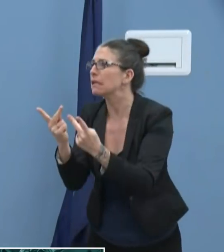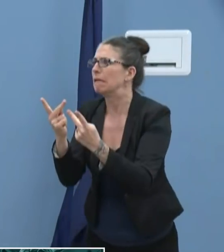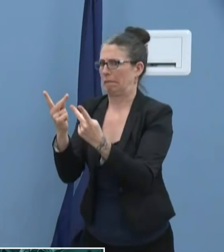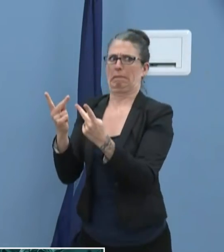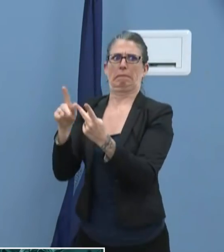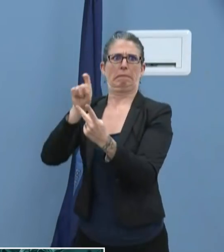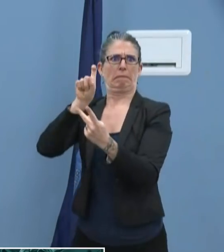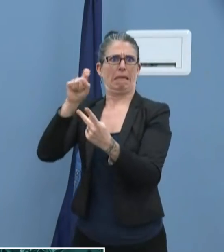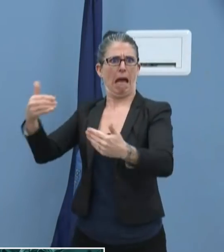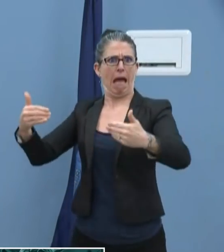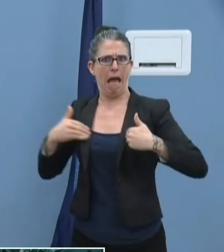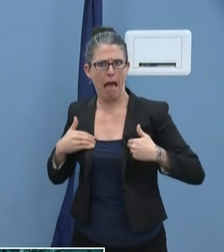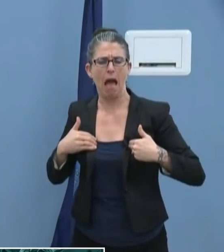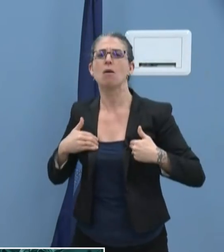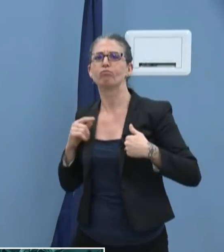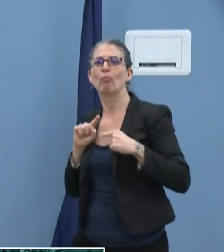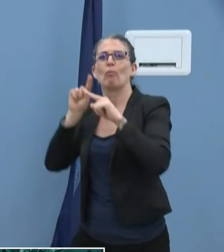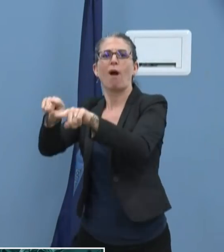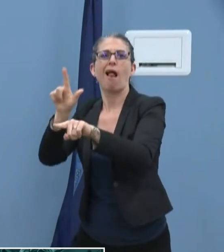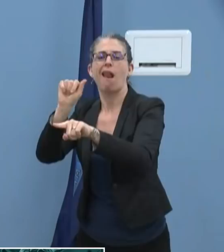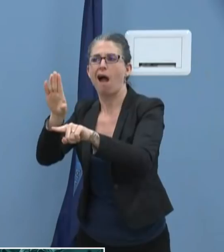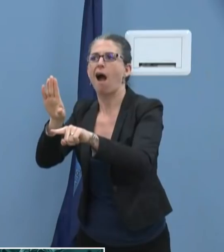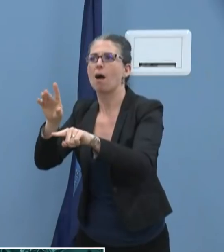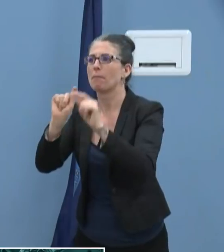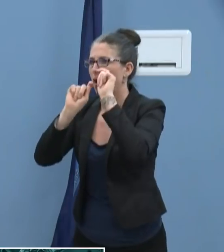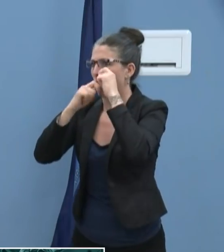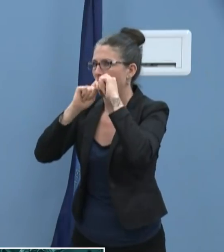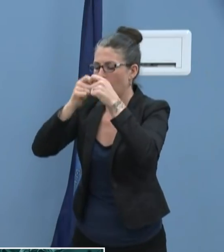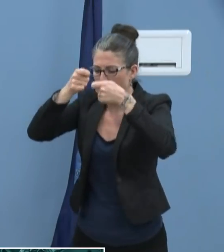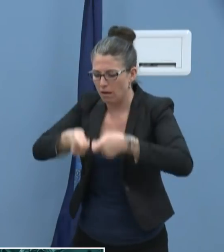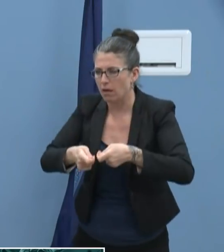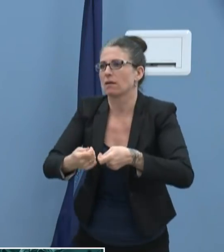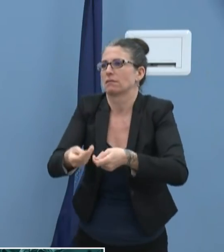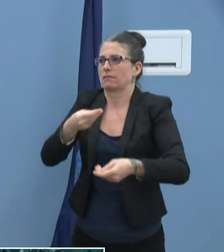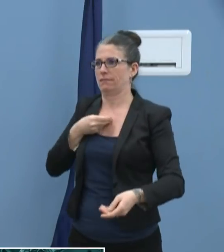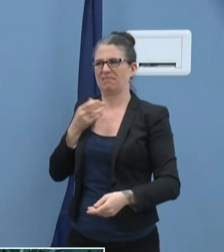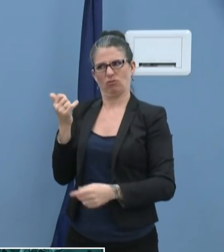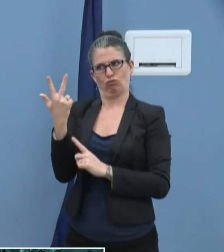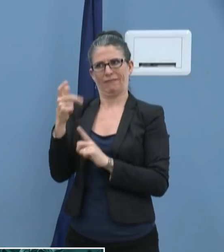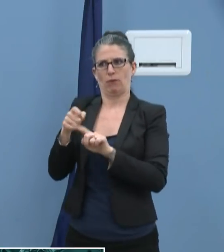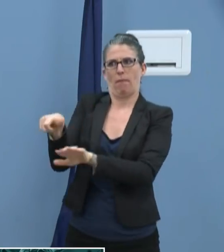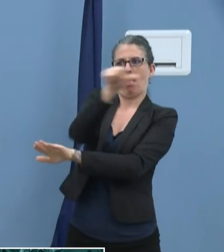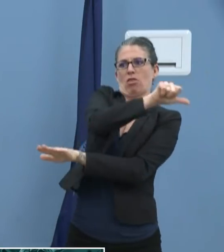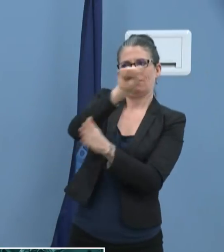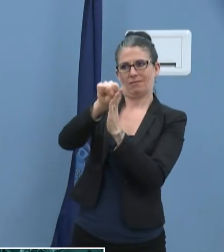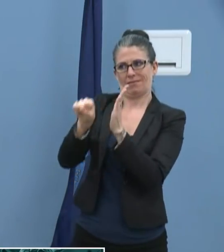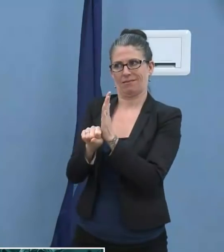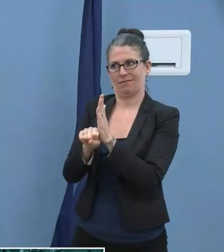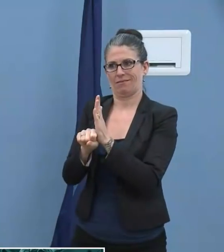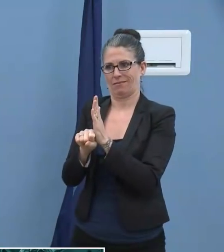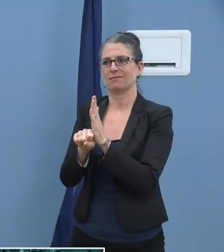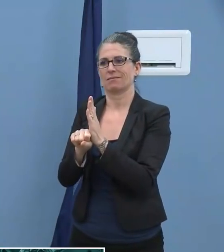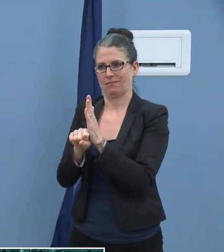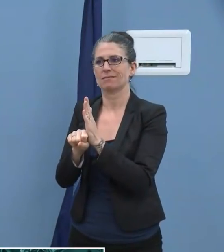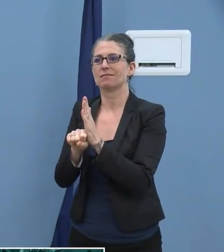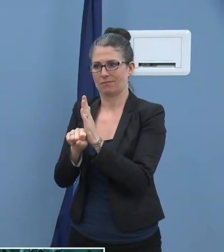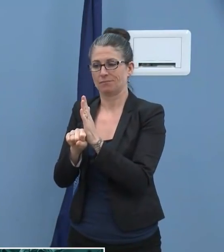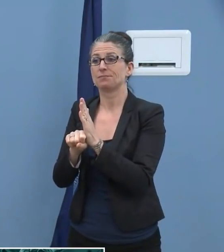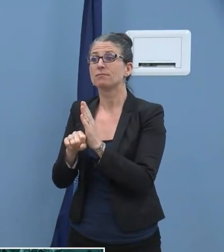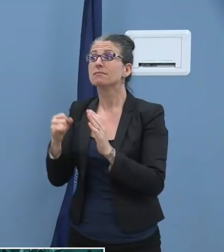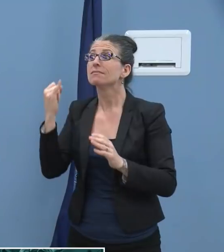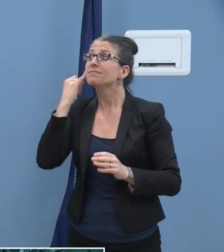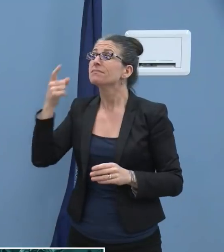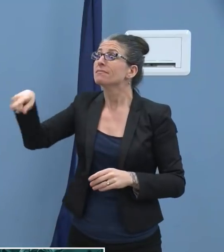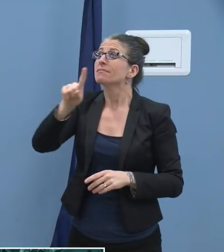state health department, where the individual is a resident, to oversee that case. And so that case is transferred over to them.